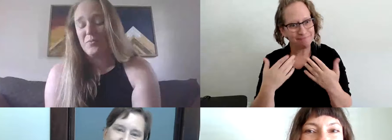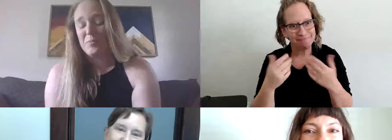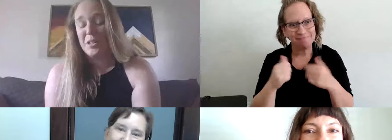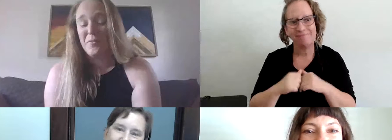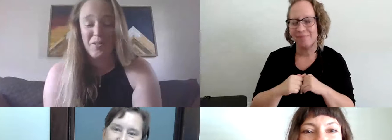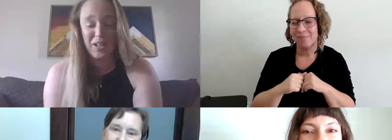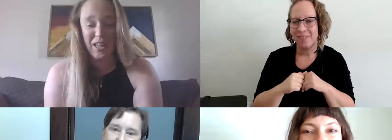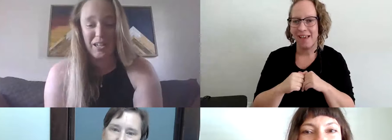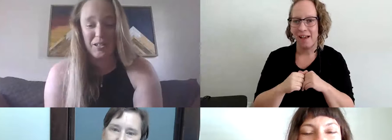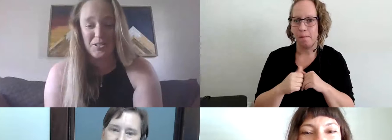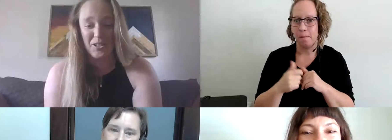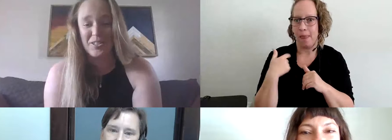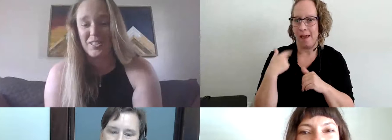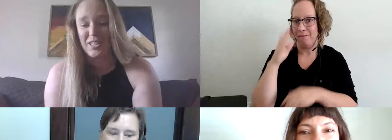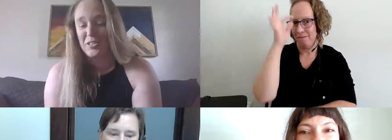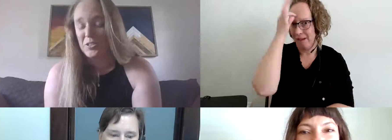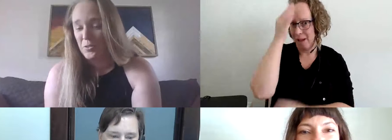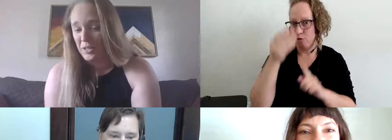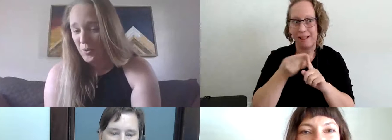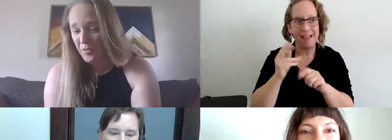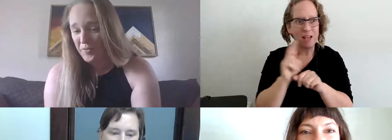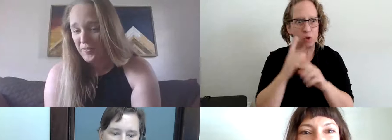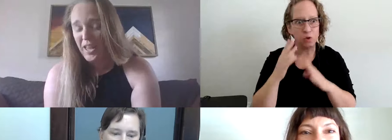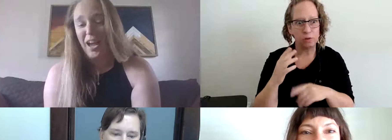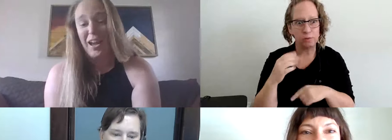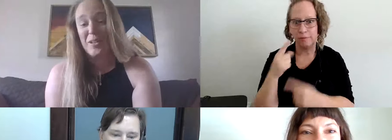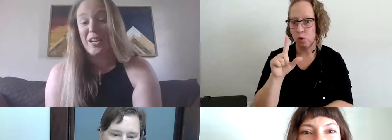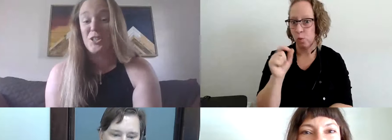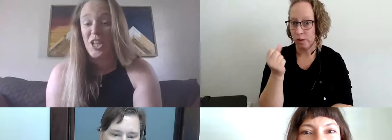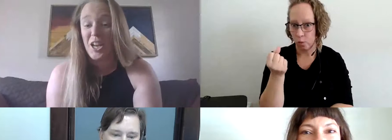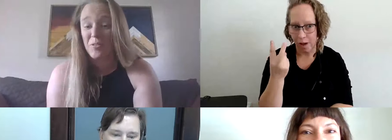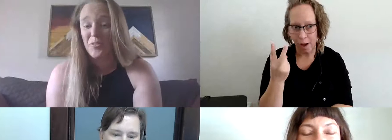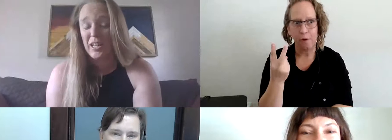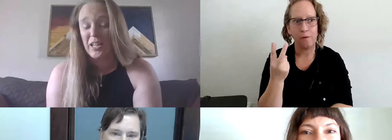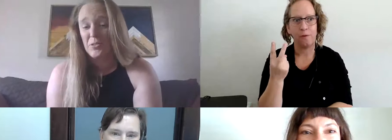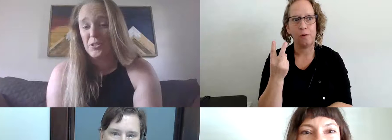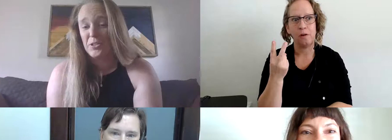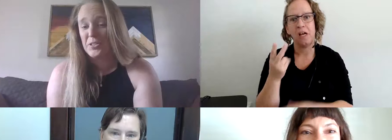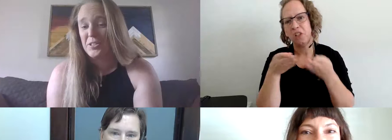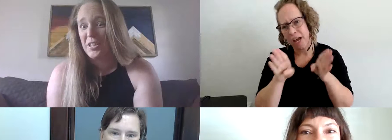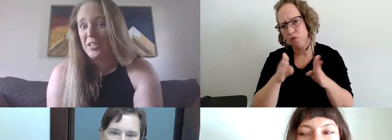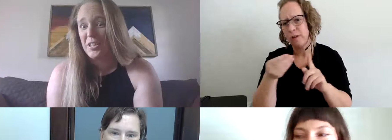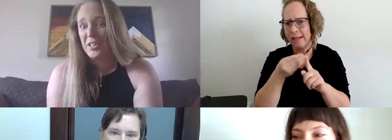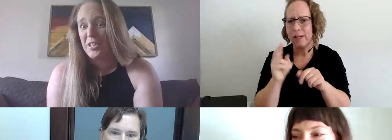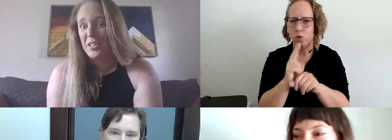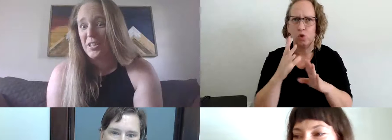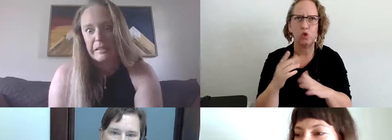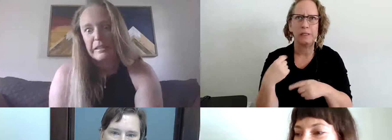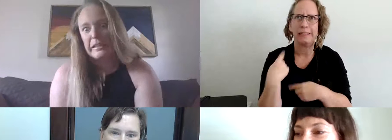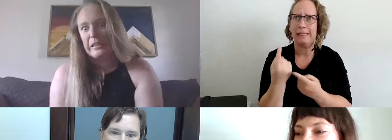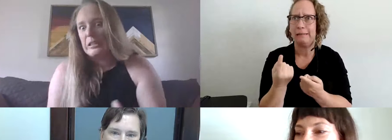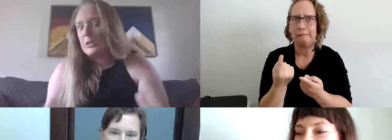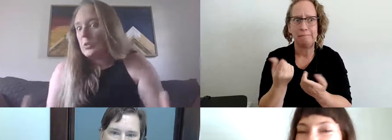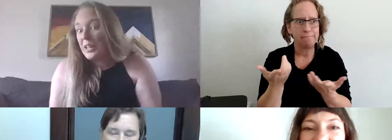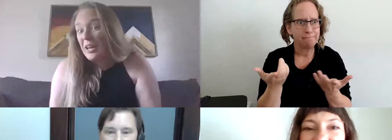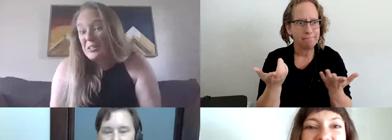have been a Fed Relay user since 2012. I have been a general relay user since